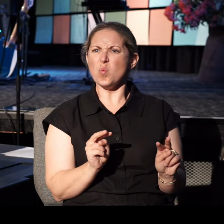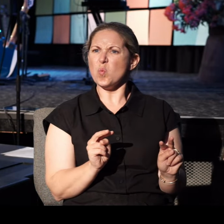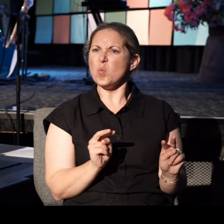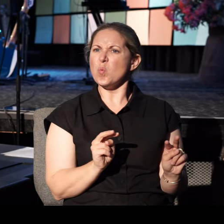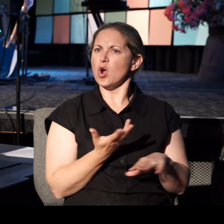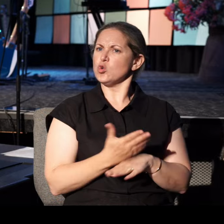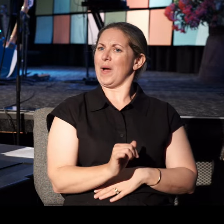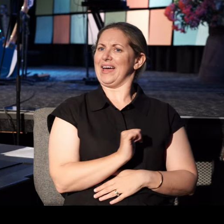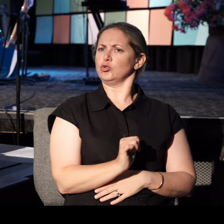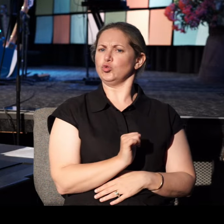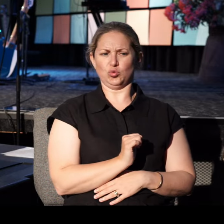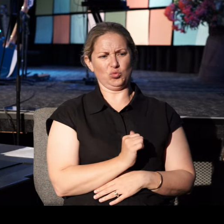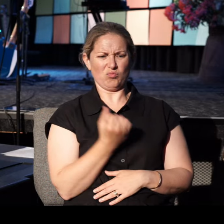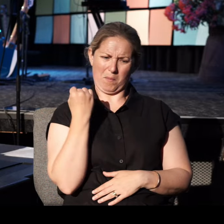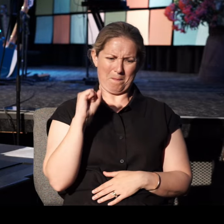God.